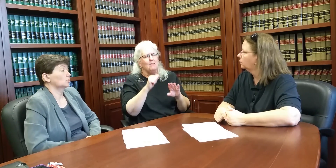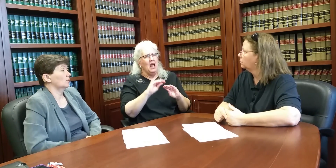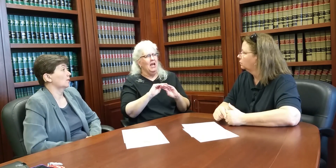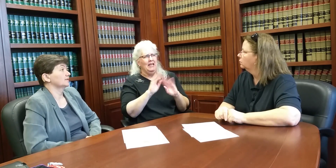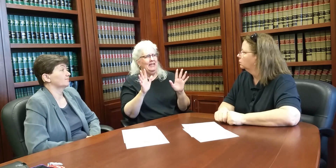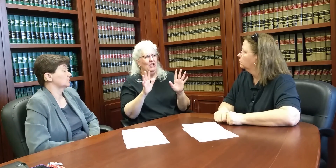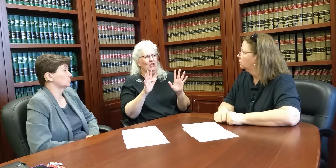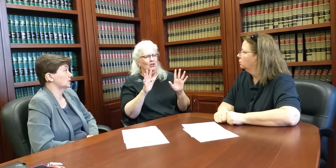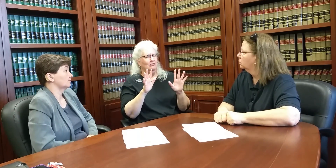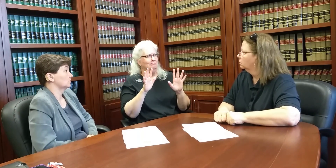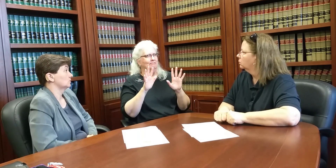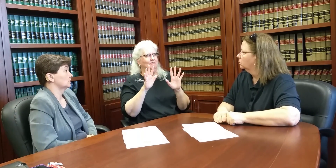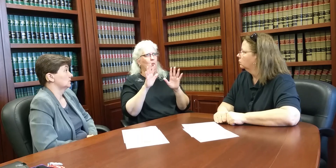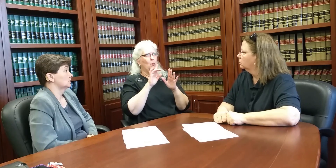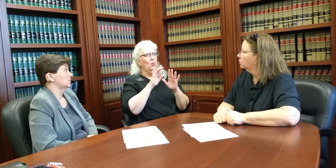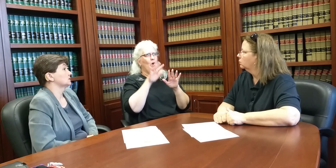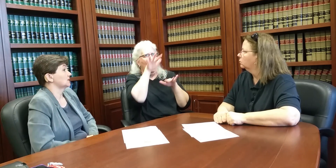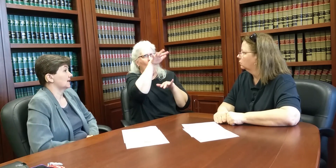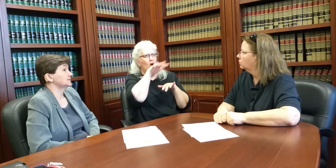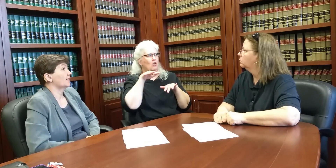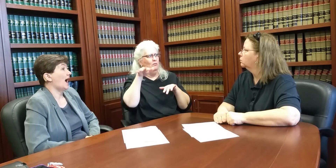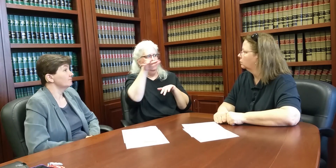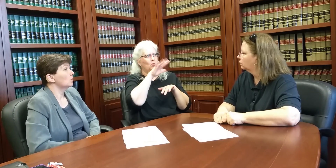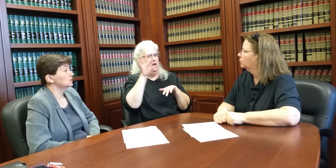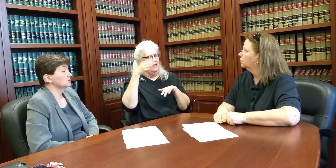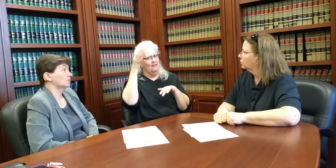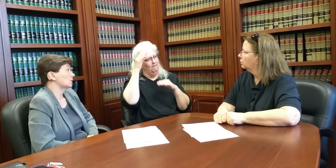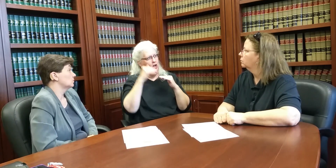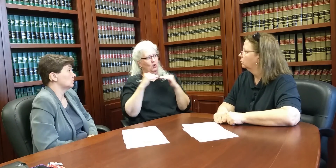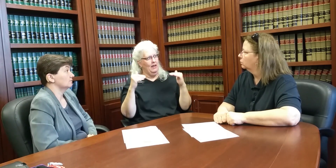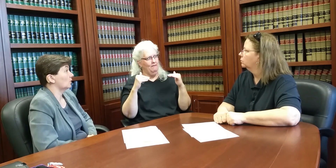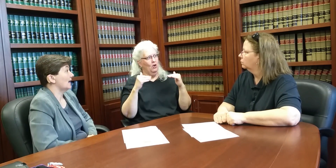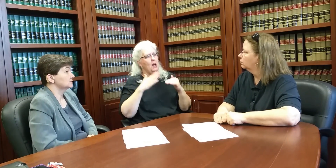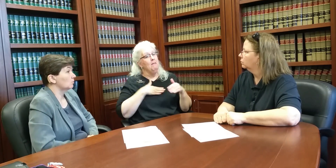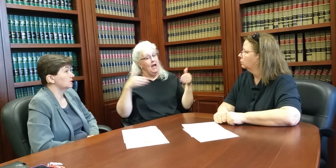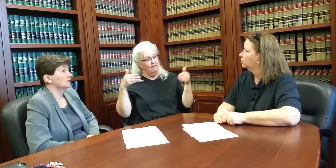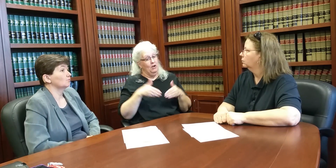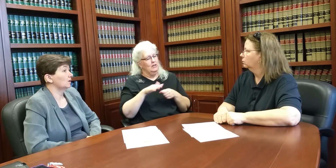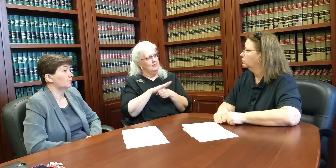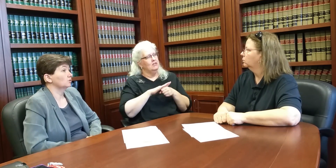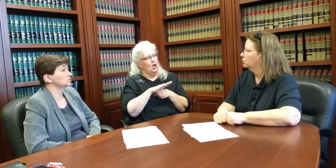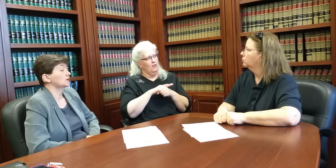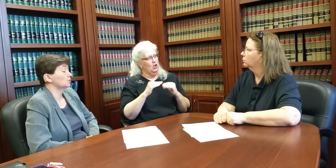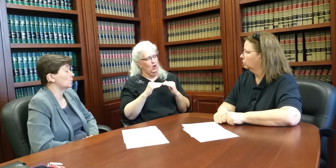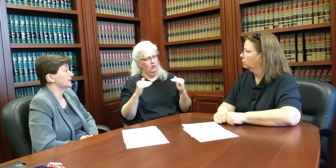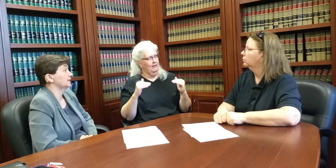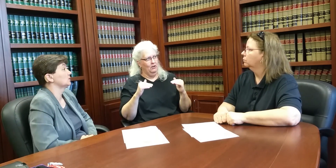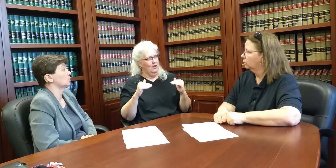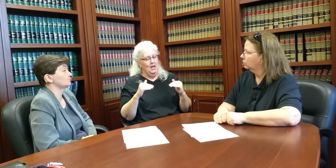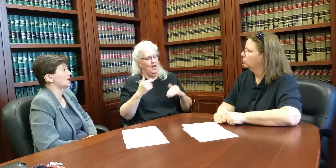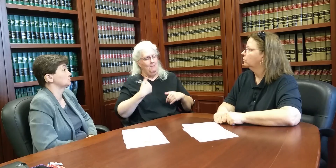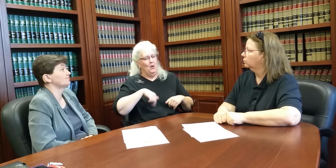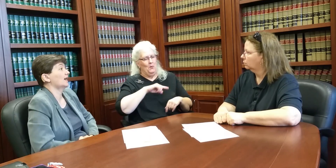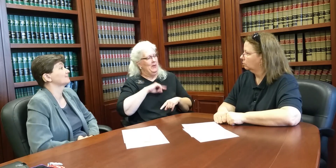going on at the federal level. Because like I said, I focus on the local level. I don't believe we personally are going to get anywhere trying to fight